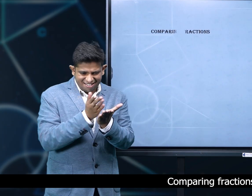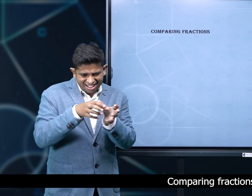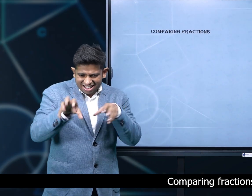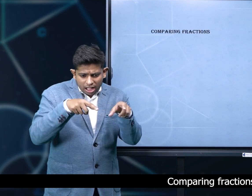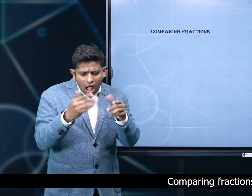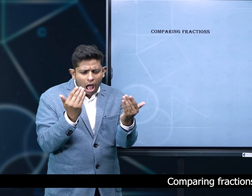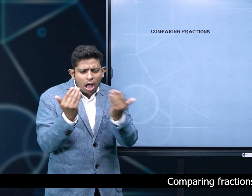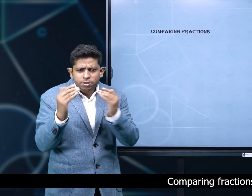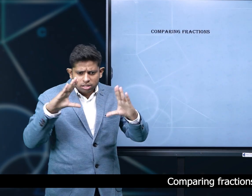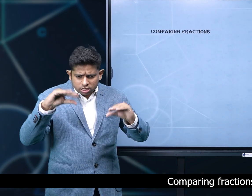Comparing fractions: